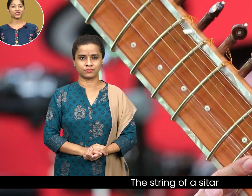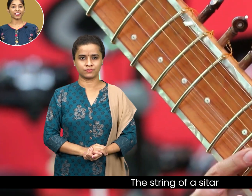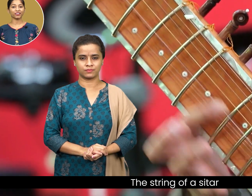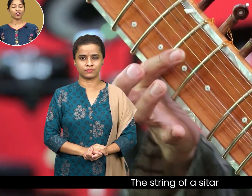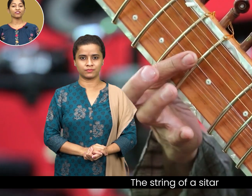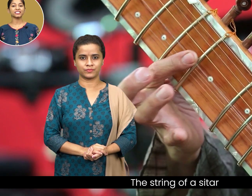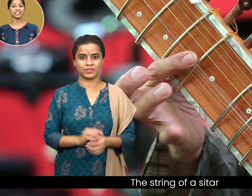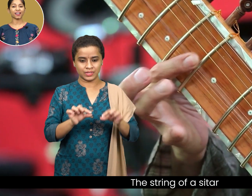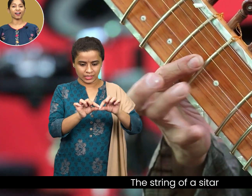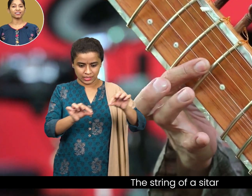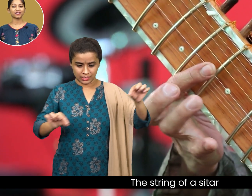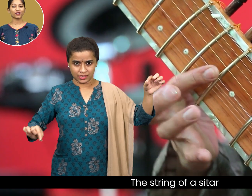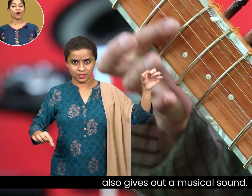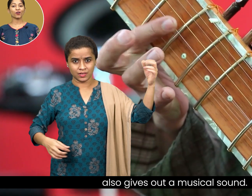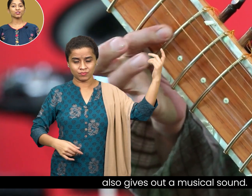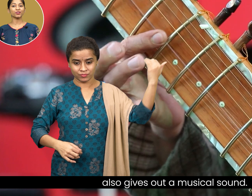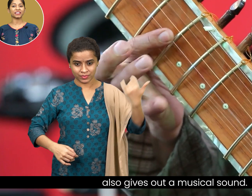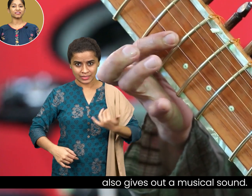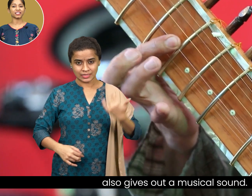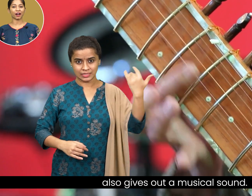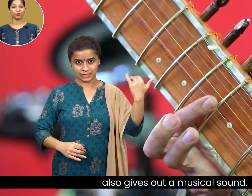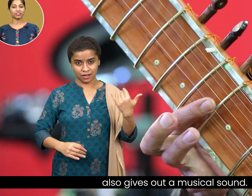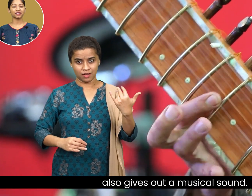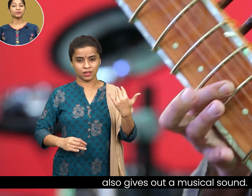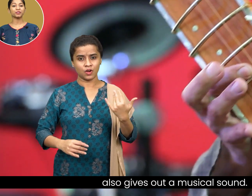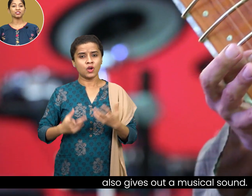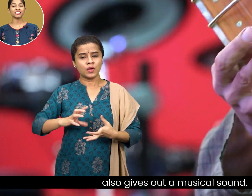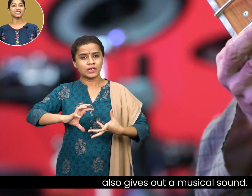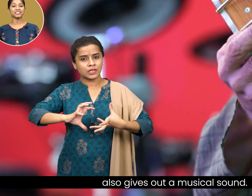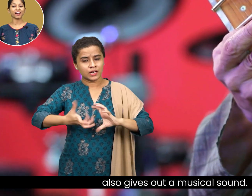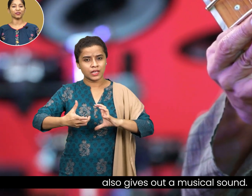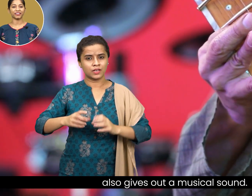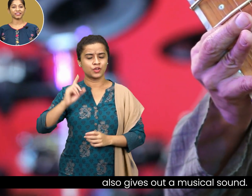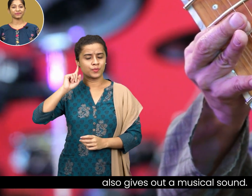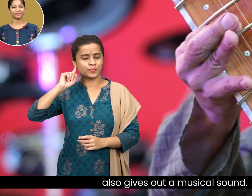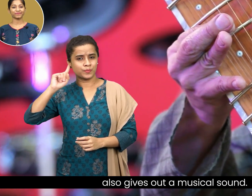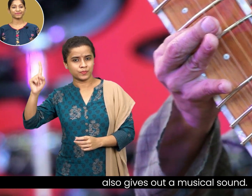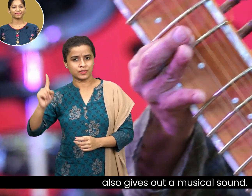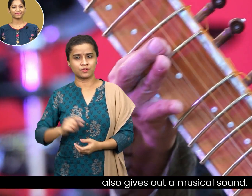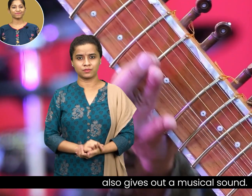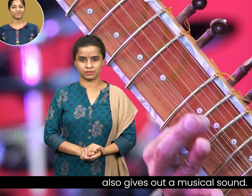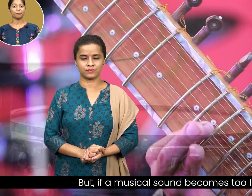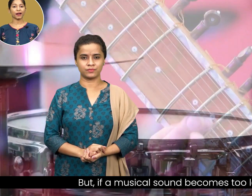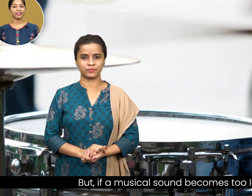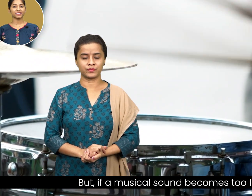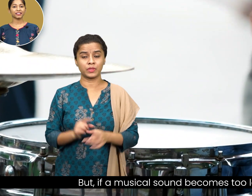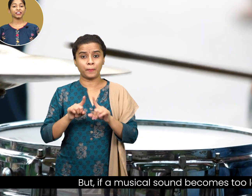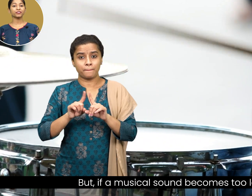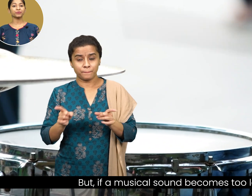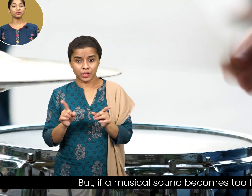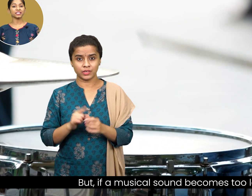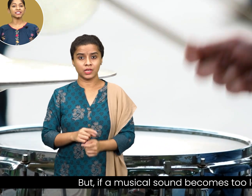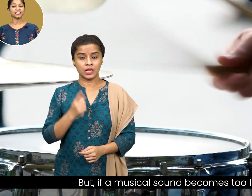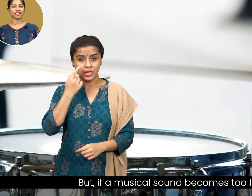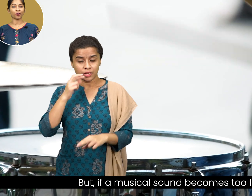The string of a sitar also gives out a musical sound. But if